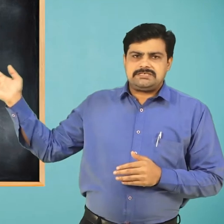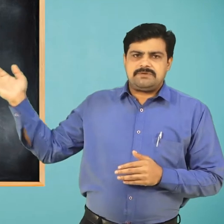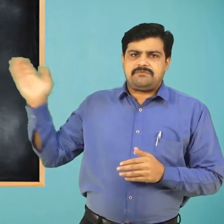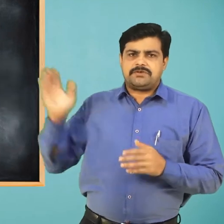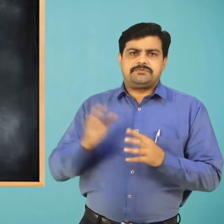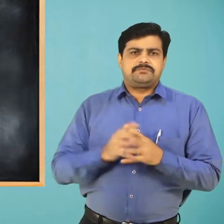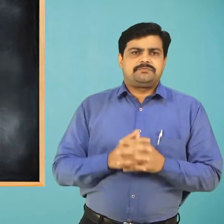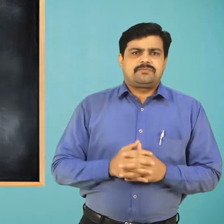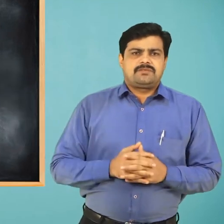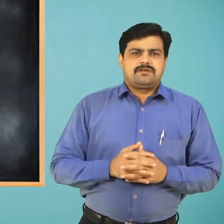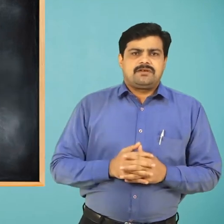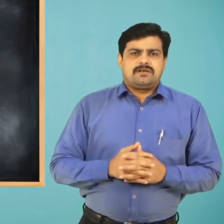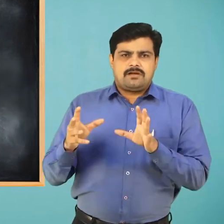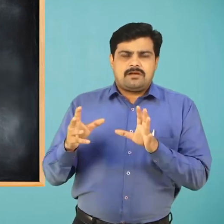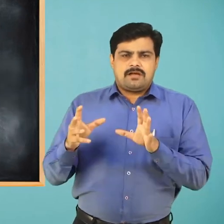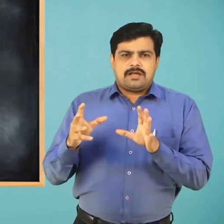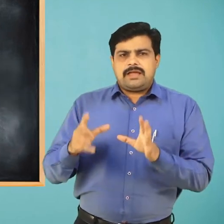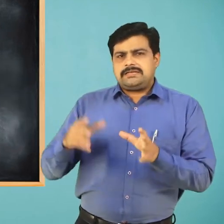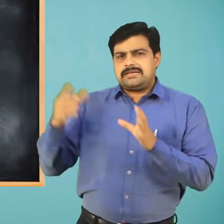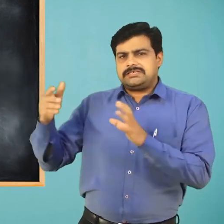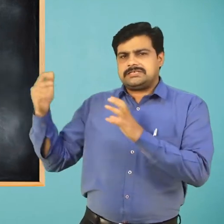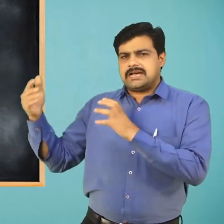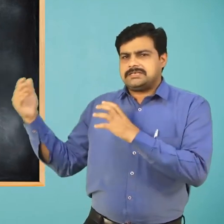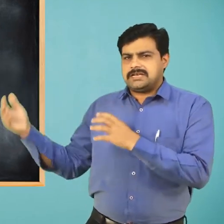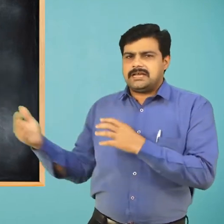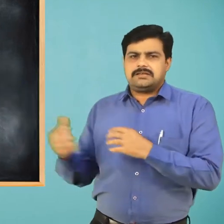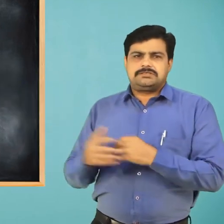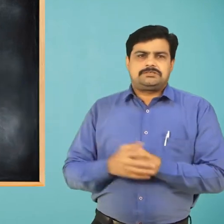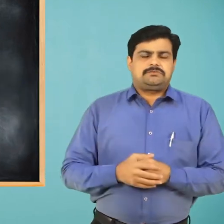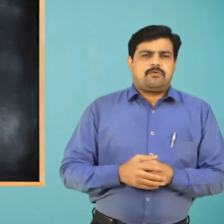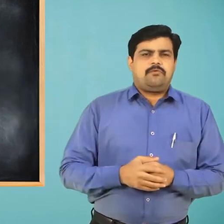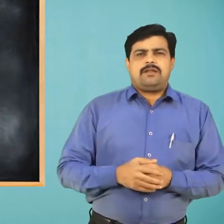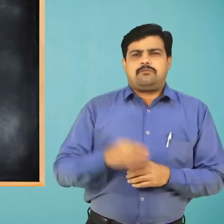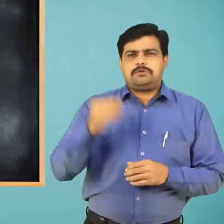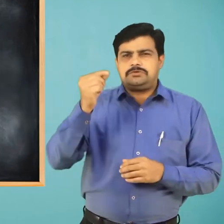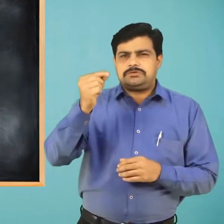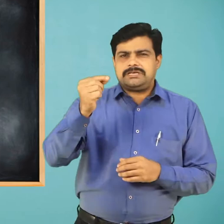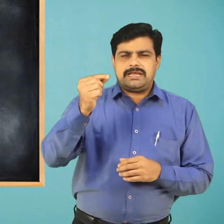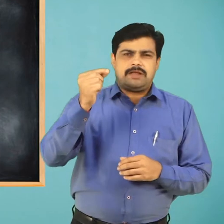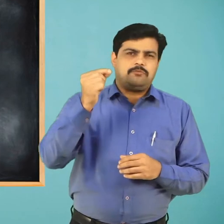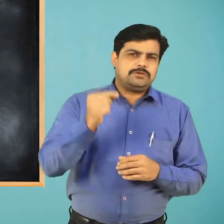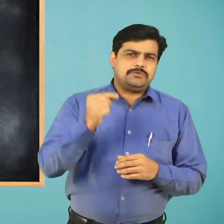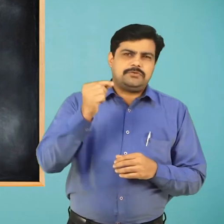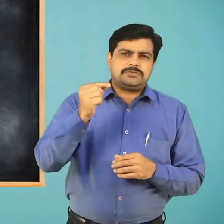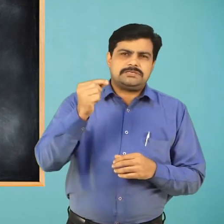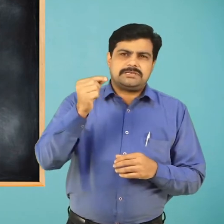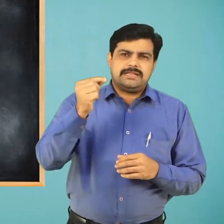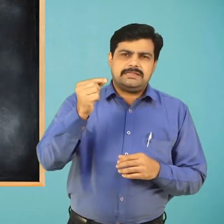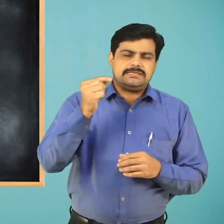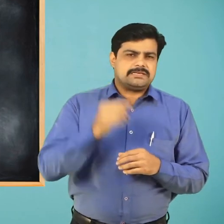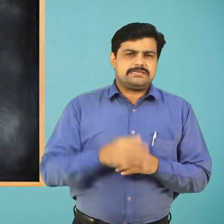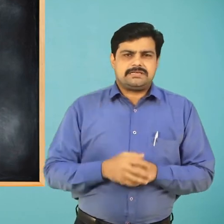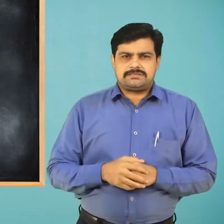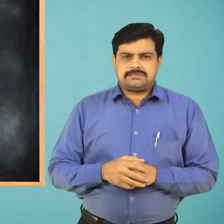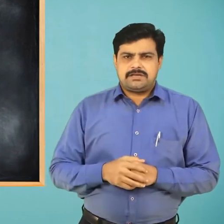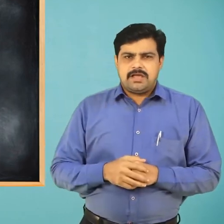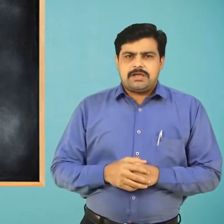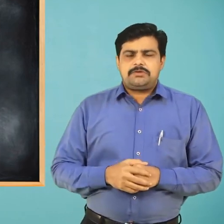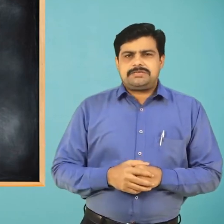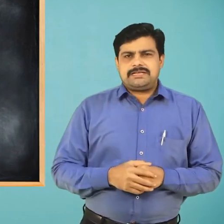before you. He teaches us English. Well, what do you see and what do you notice in this sentence? You see that